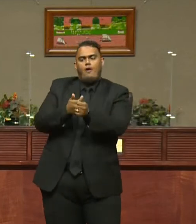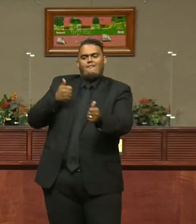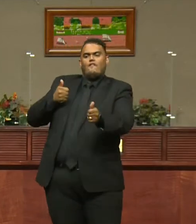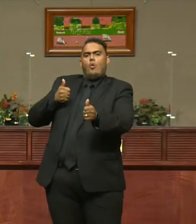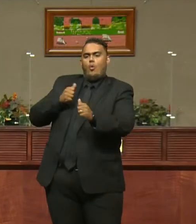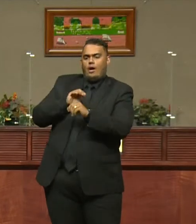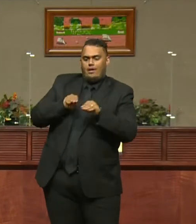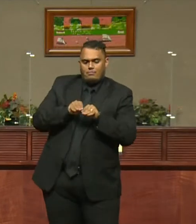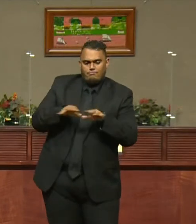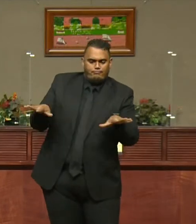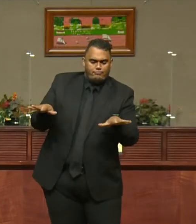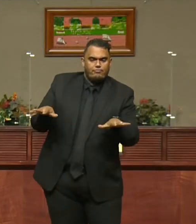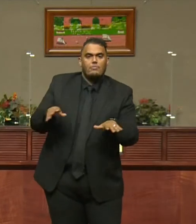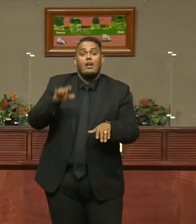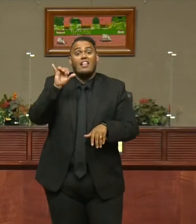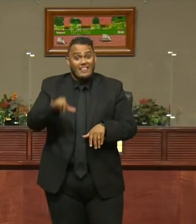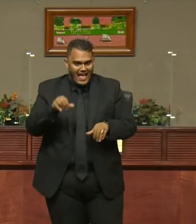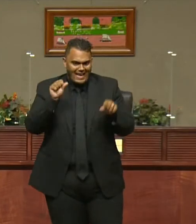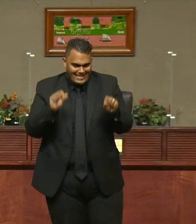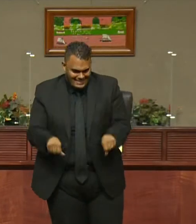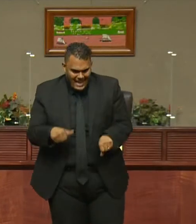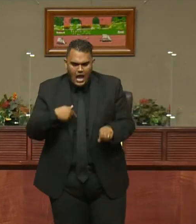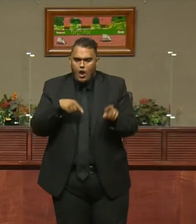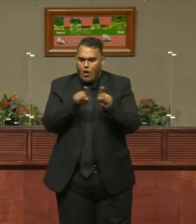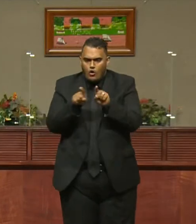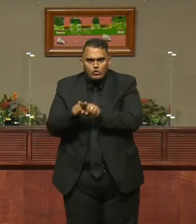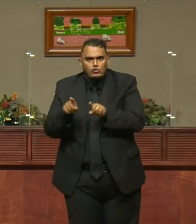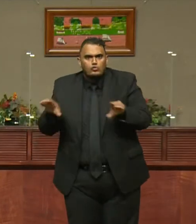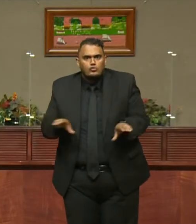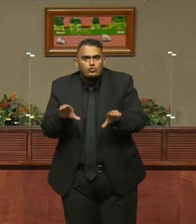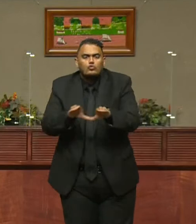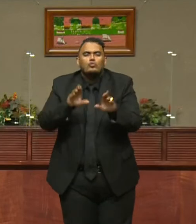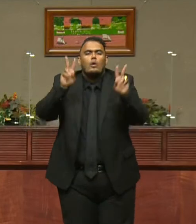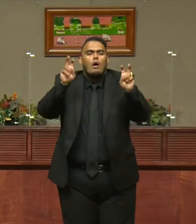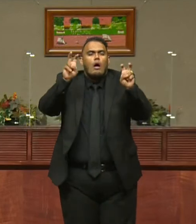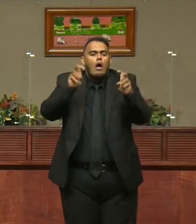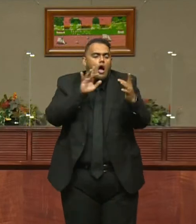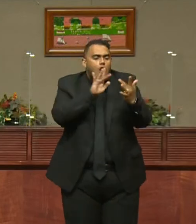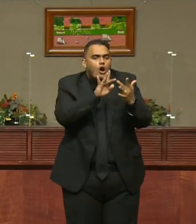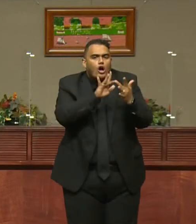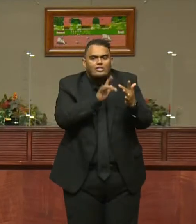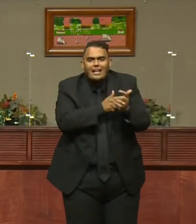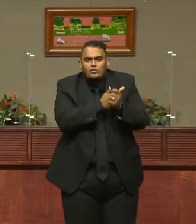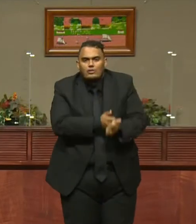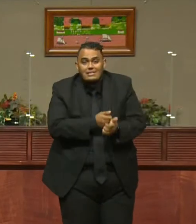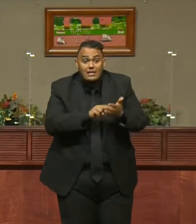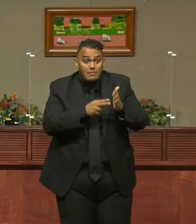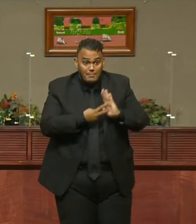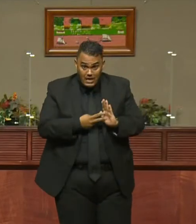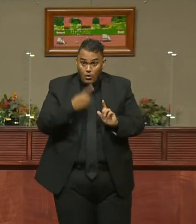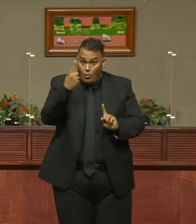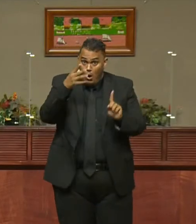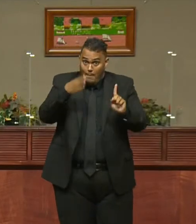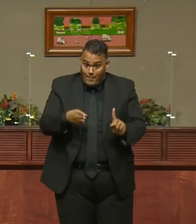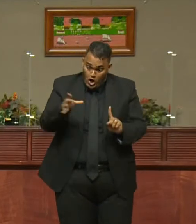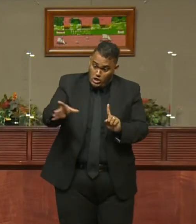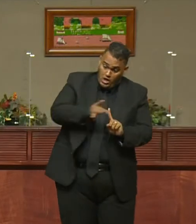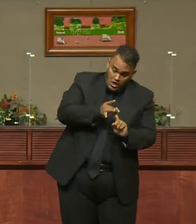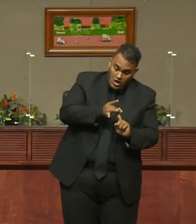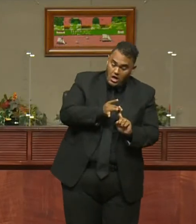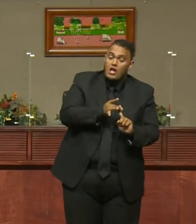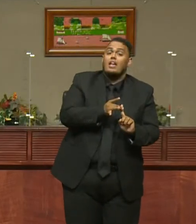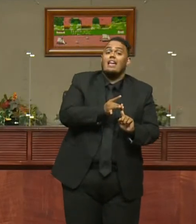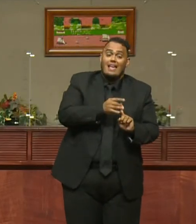be able to do the trace investigation and the contact tracing right in the schools. That put a lot of burden into the school system and